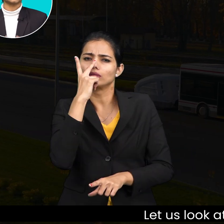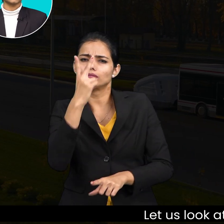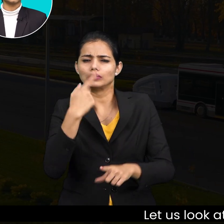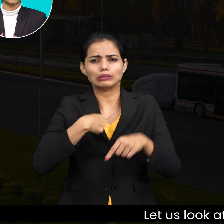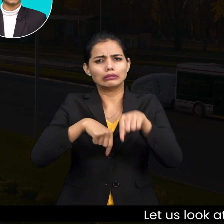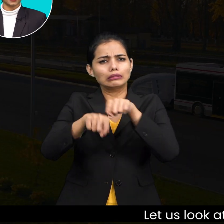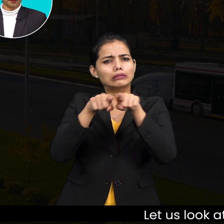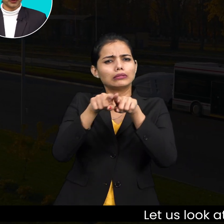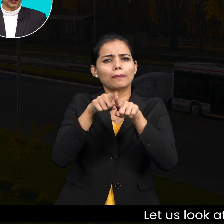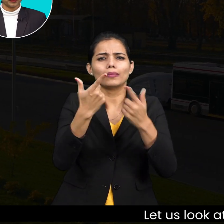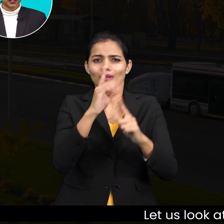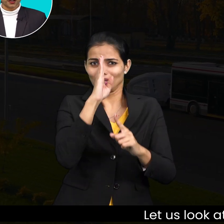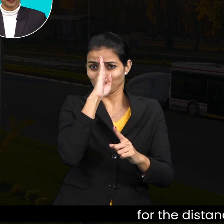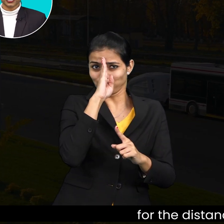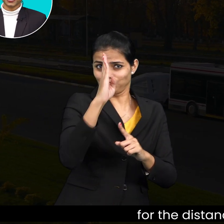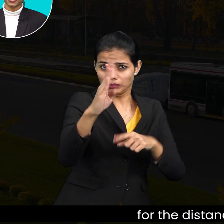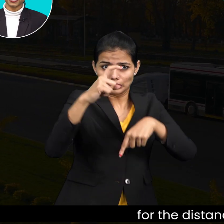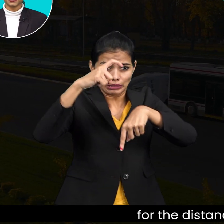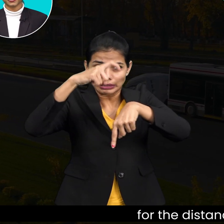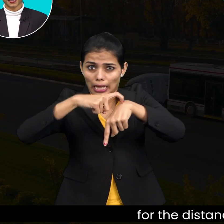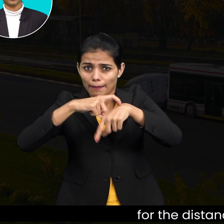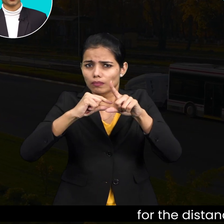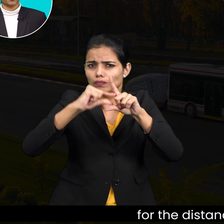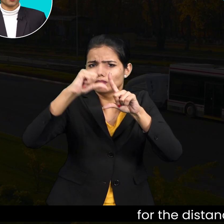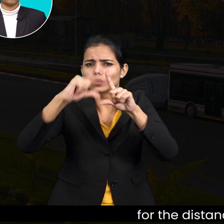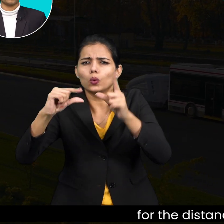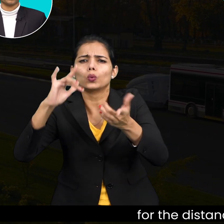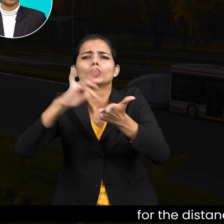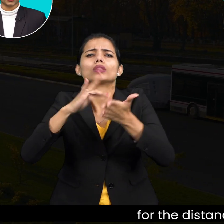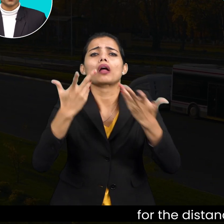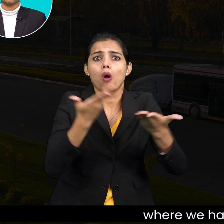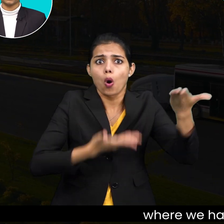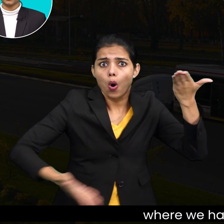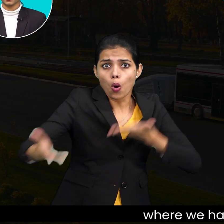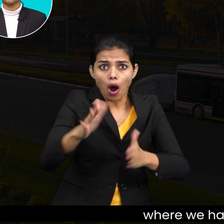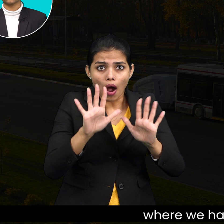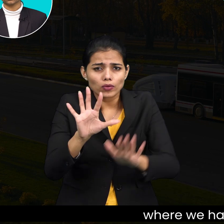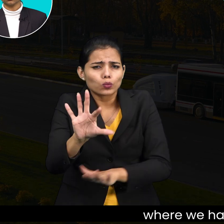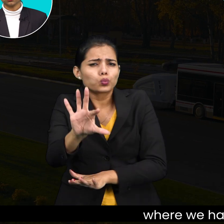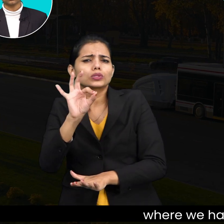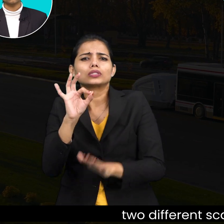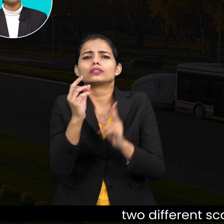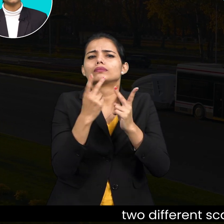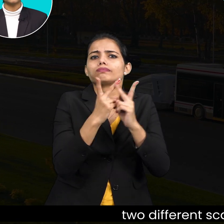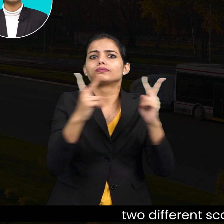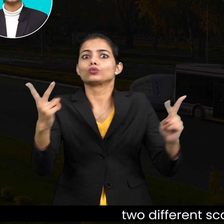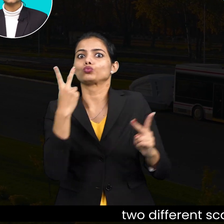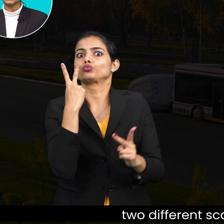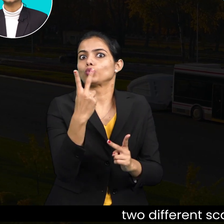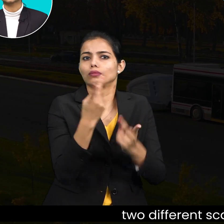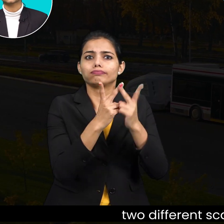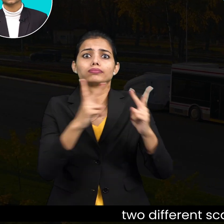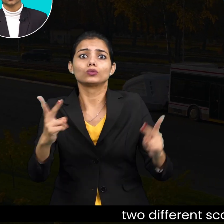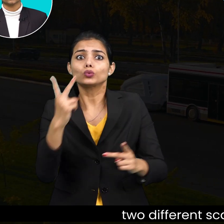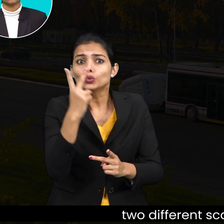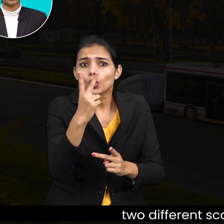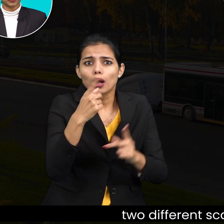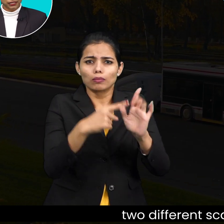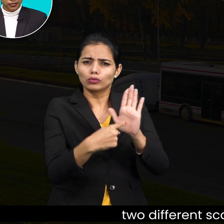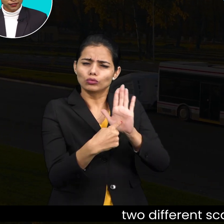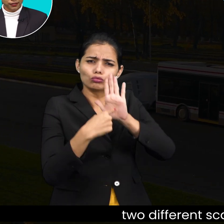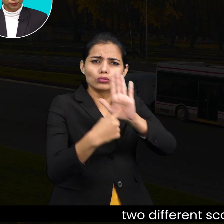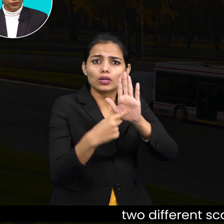Let us look at an example for the distance-time graph, where we have to choose two different scales